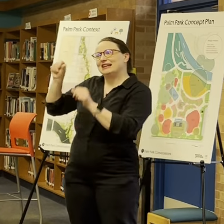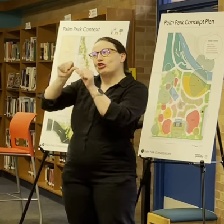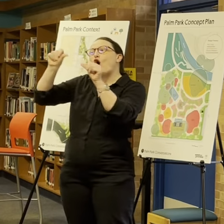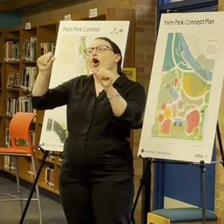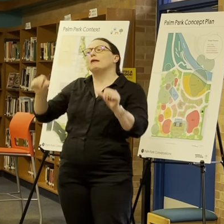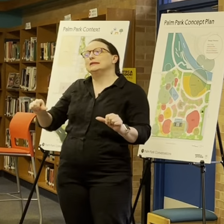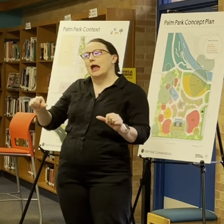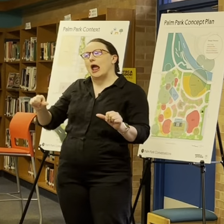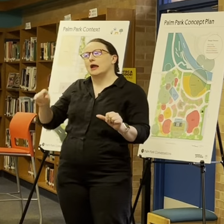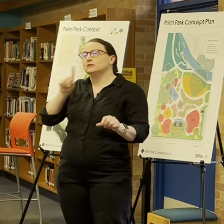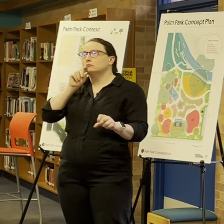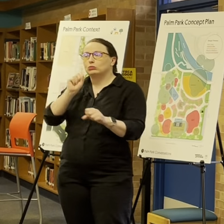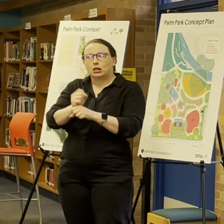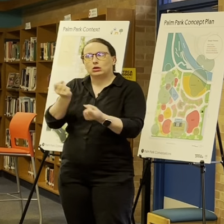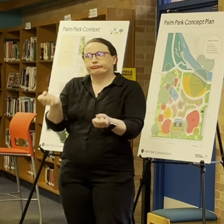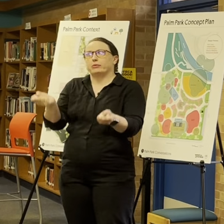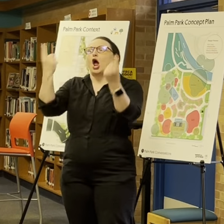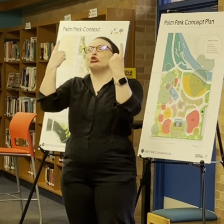understanding this structure.